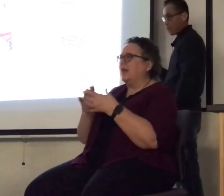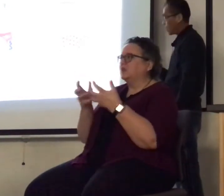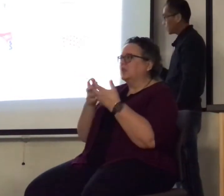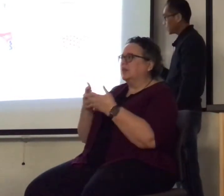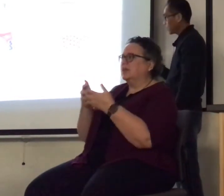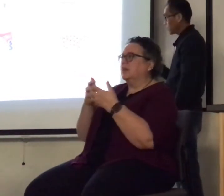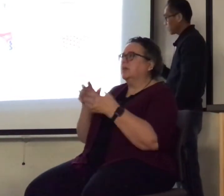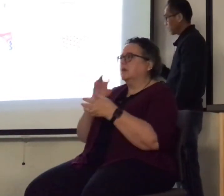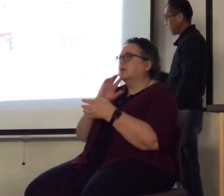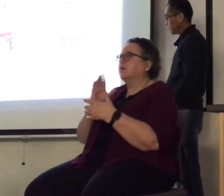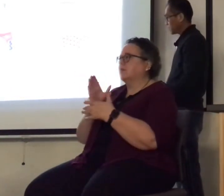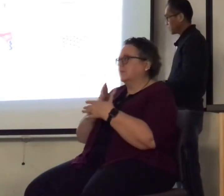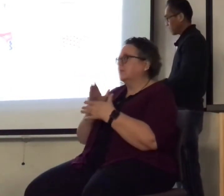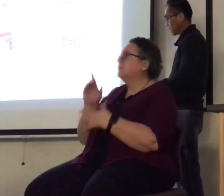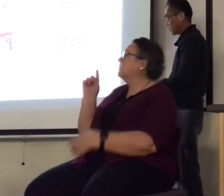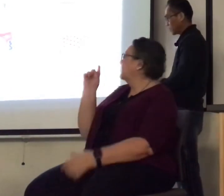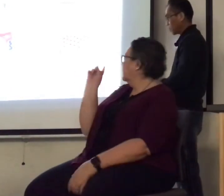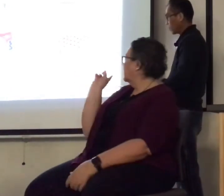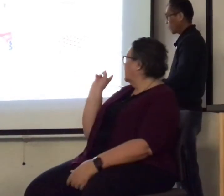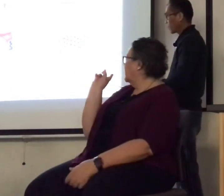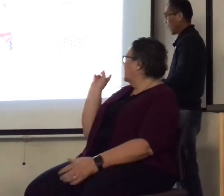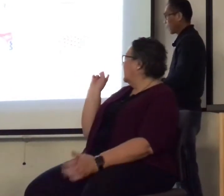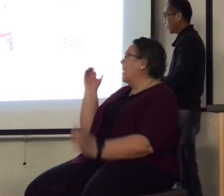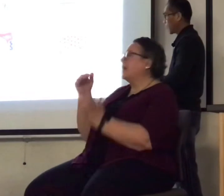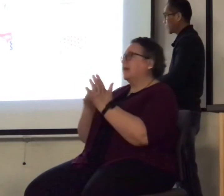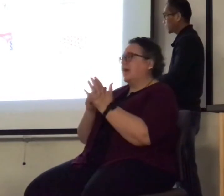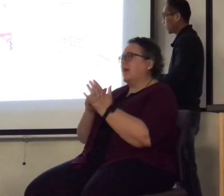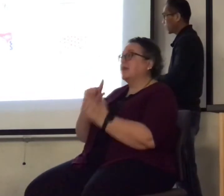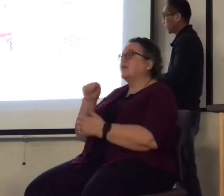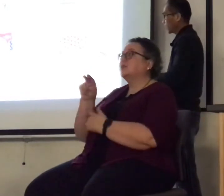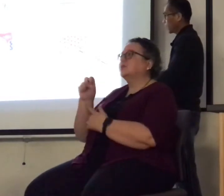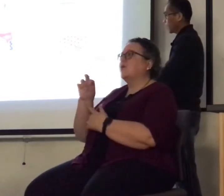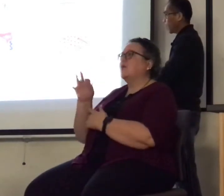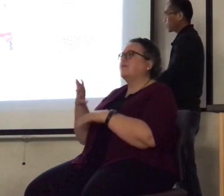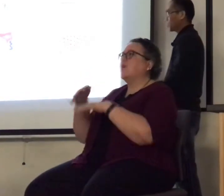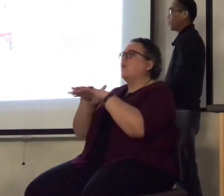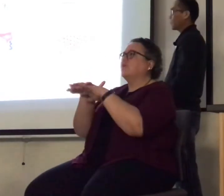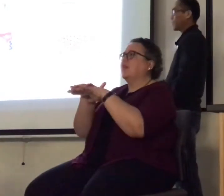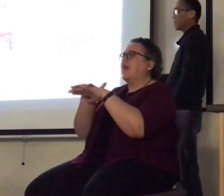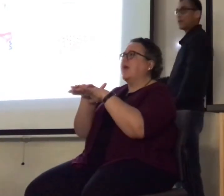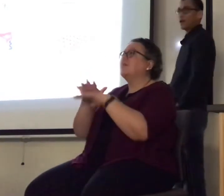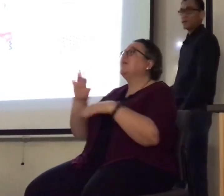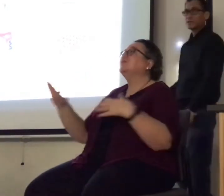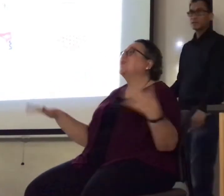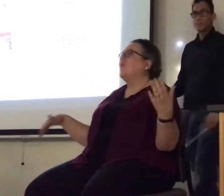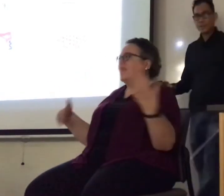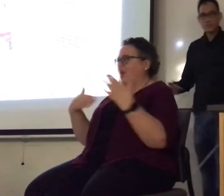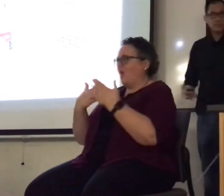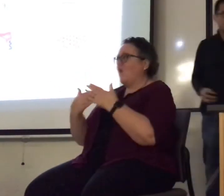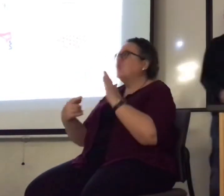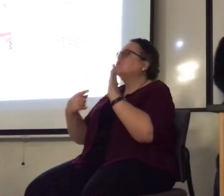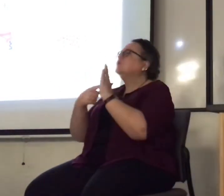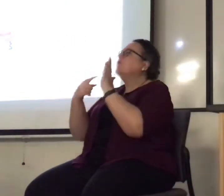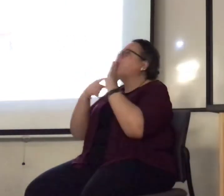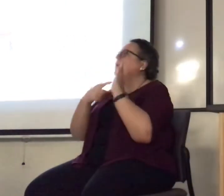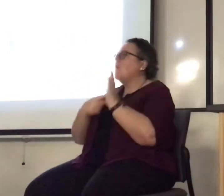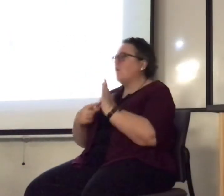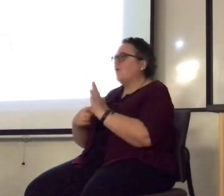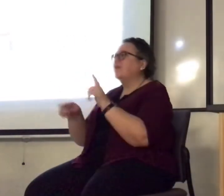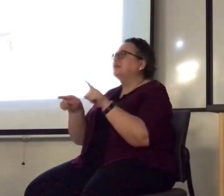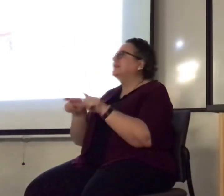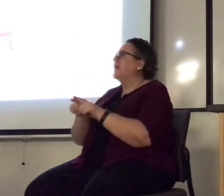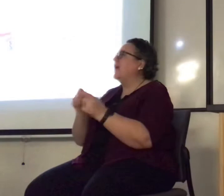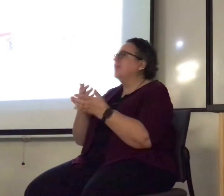the M line. And this is, again, the zone of overlap, okay? So they all show the same things, the pictures in the book and the models